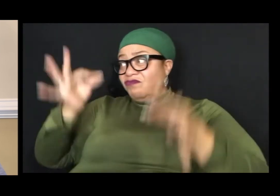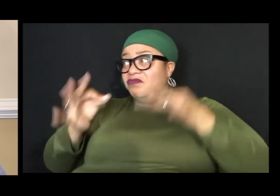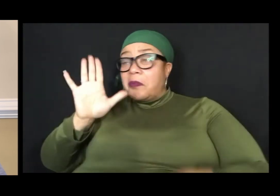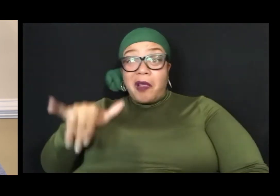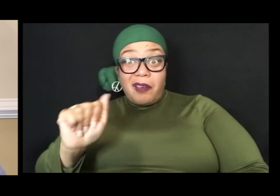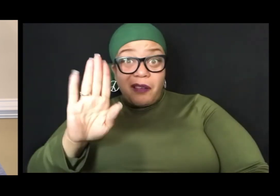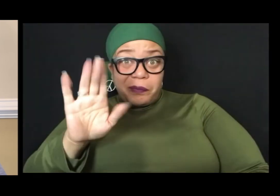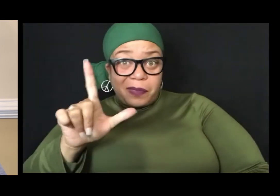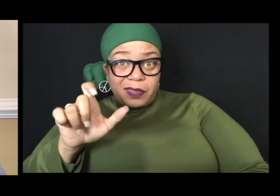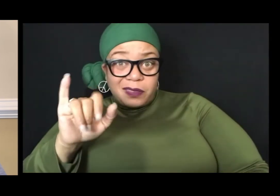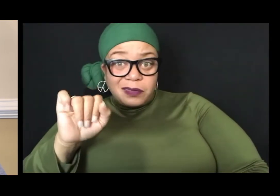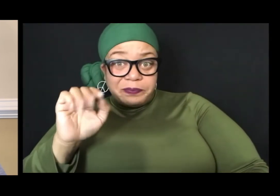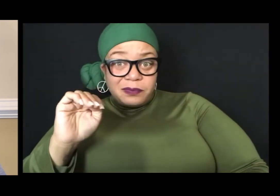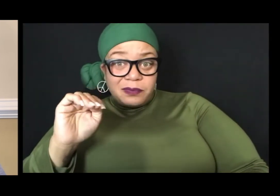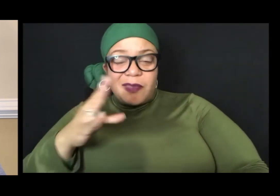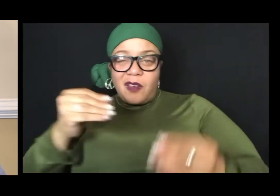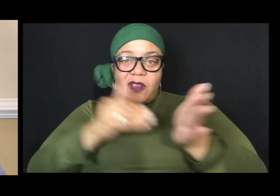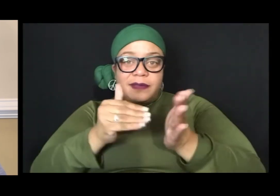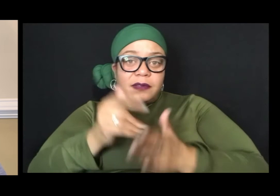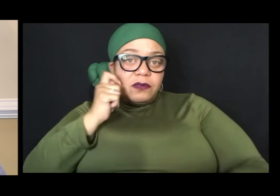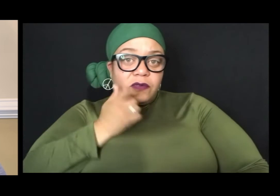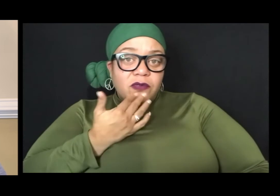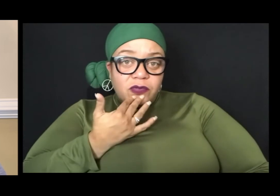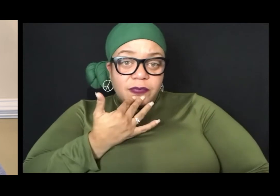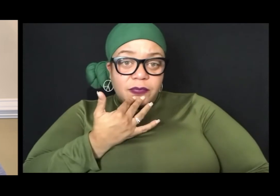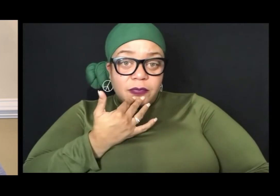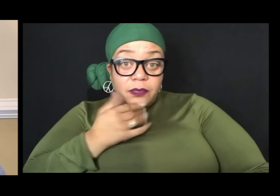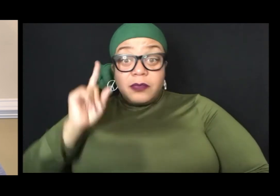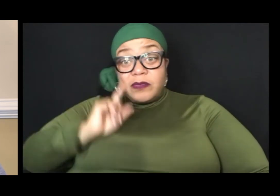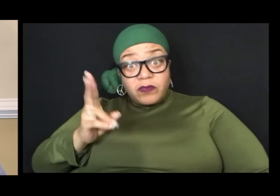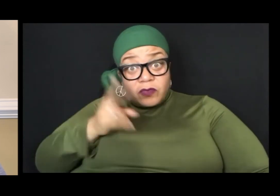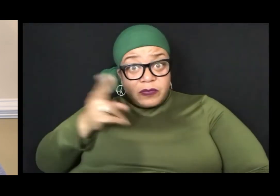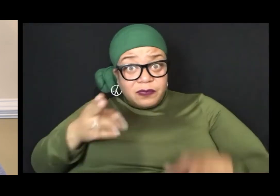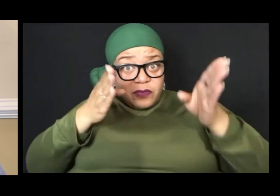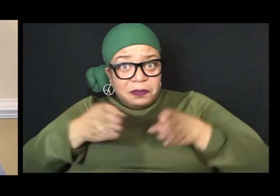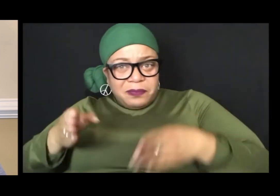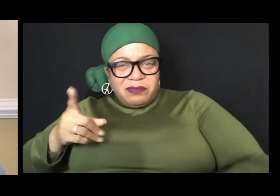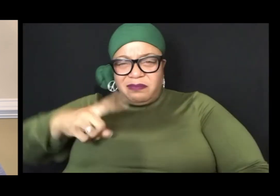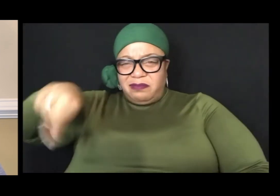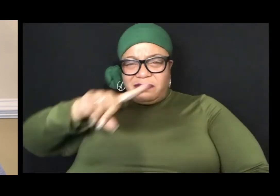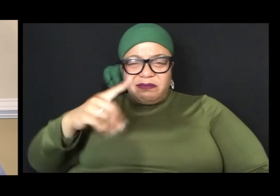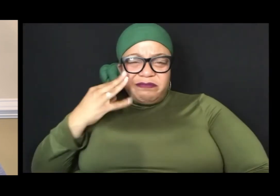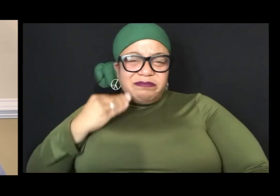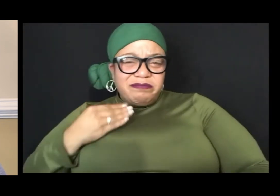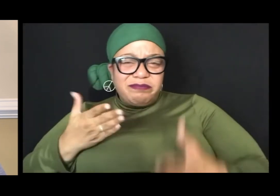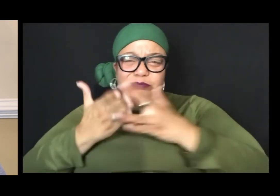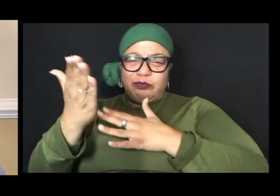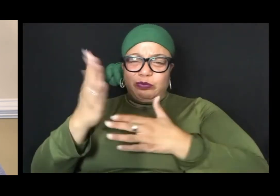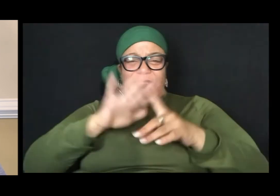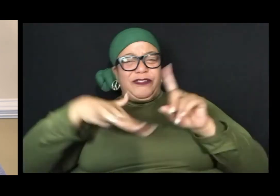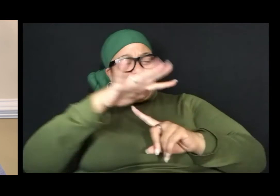ableism and often skin color. Deaf and hard of hearing individuals experience environments that endanger